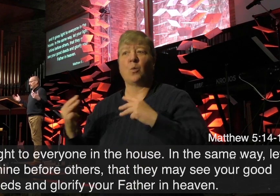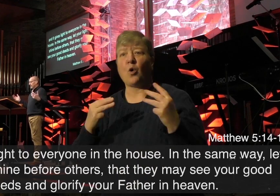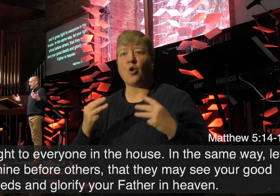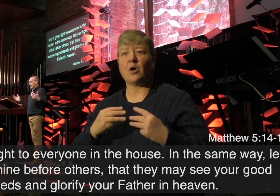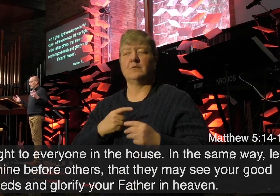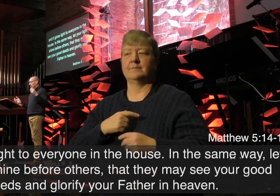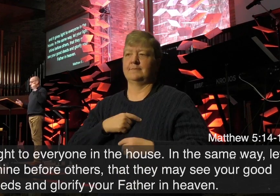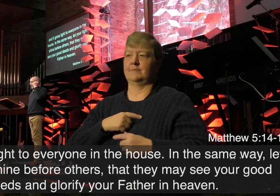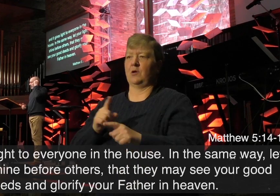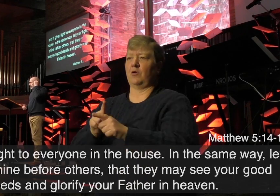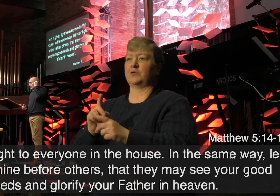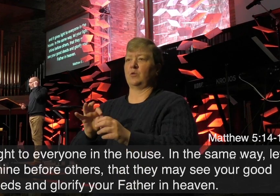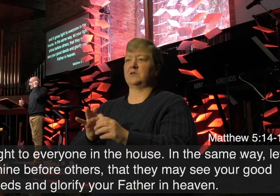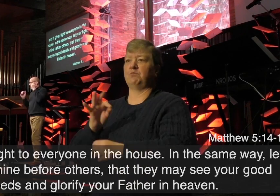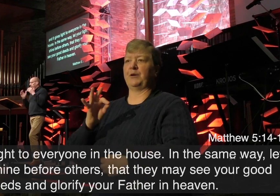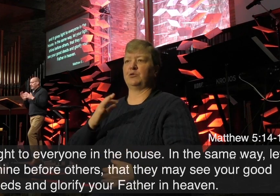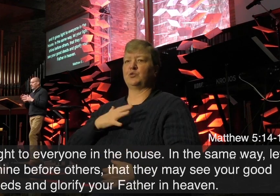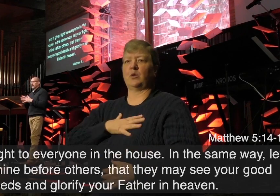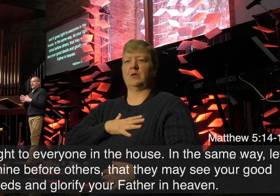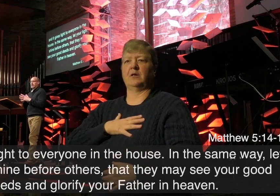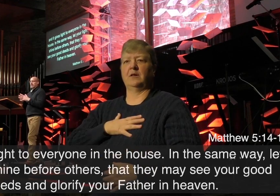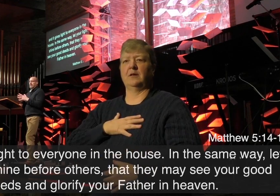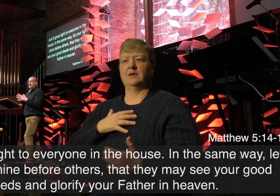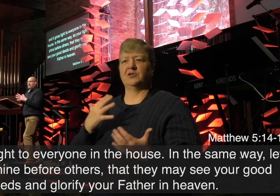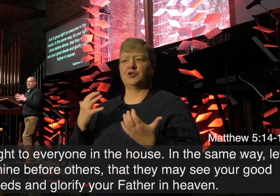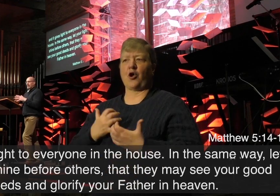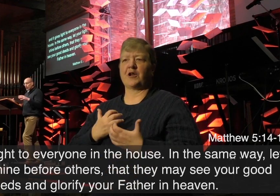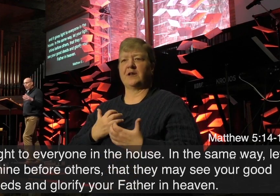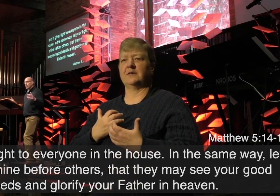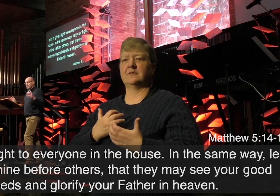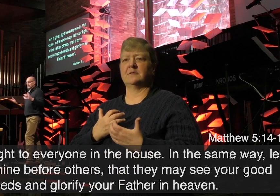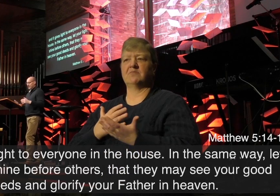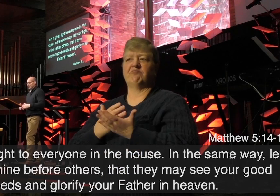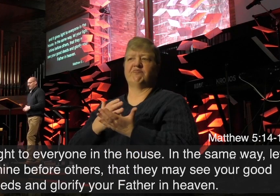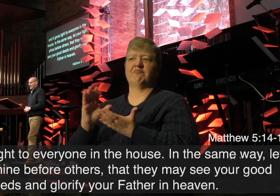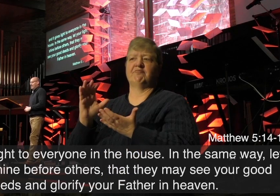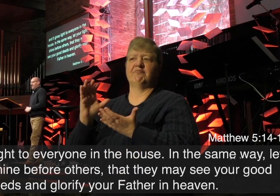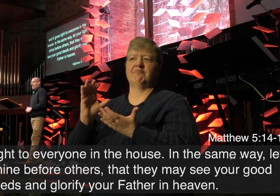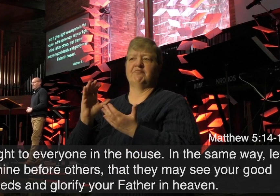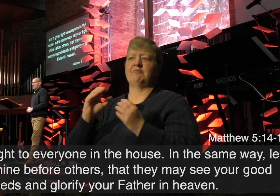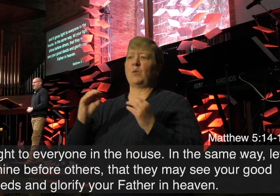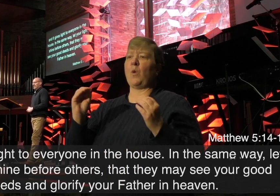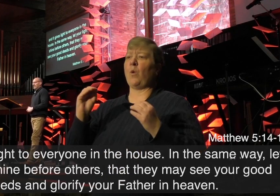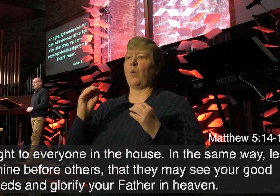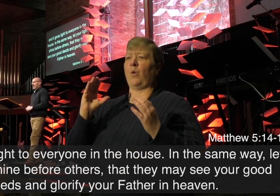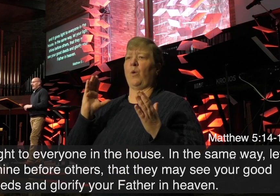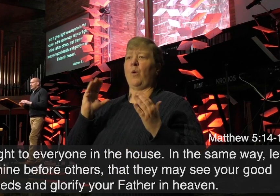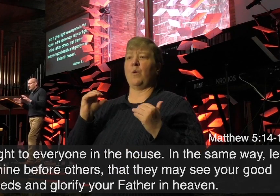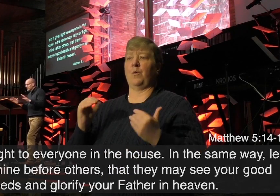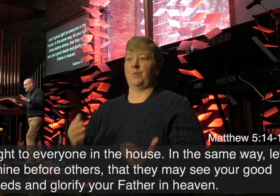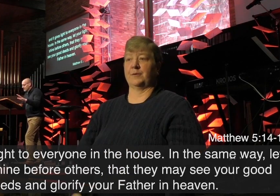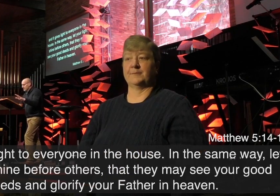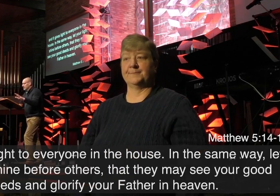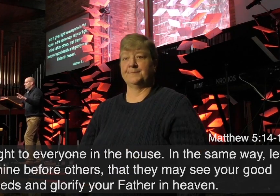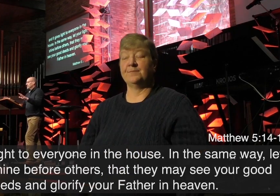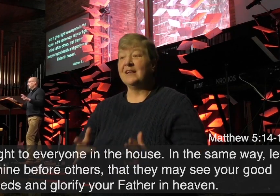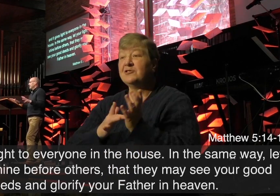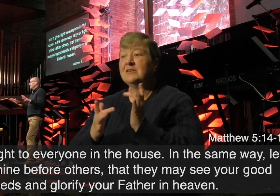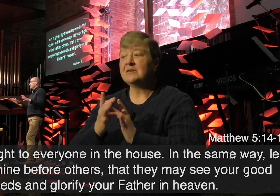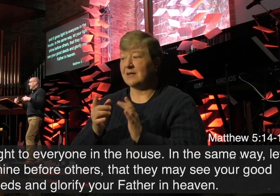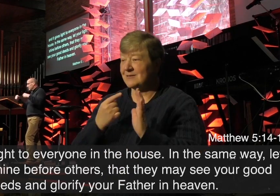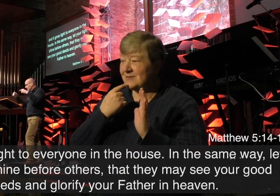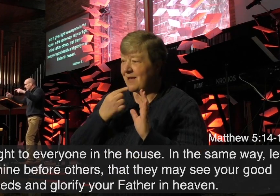spiritual darkness everywhere, a growing epidemic of hopelessness. And Jesus says to